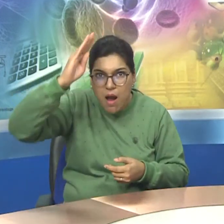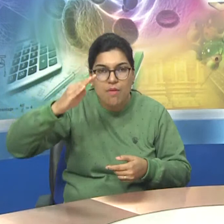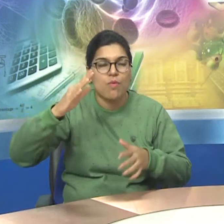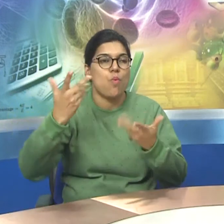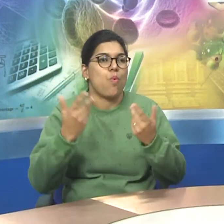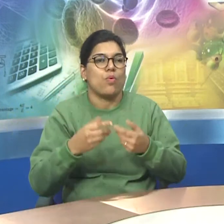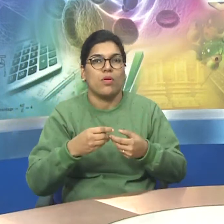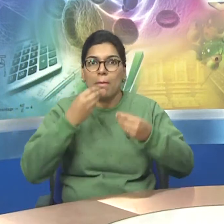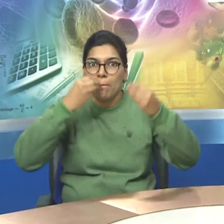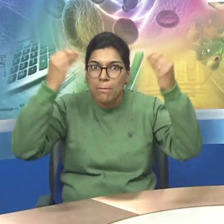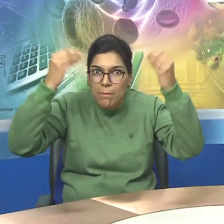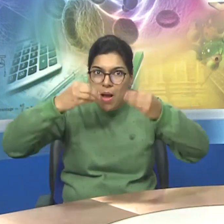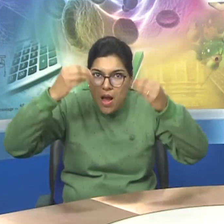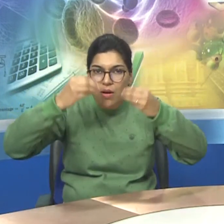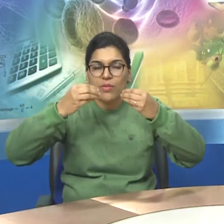Something which is natural.